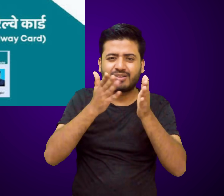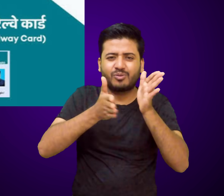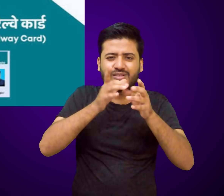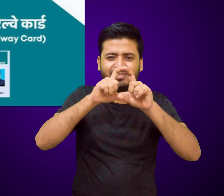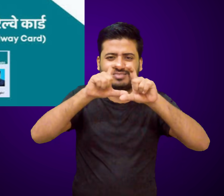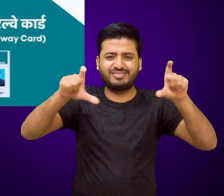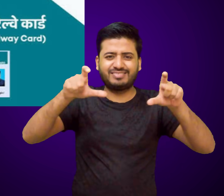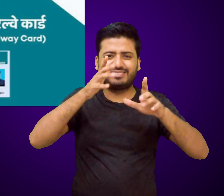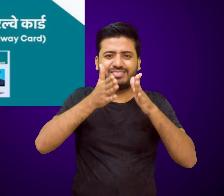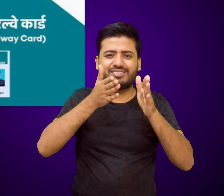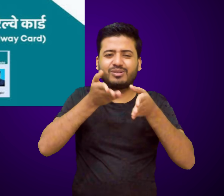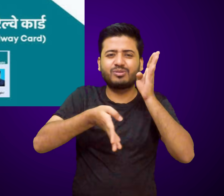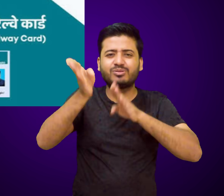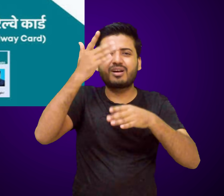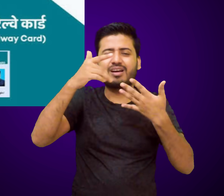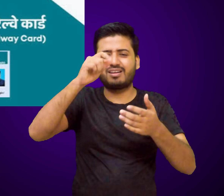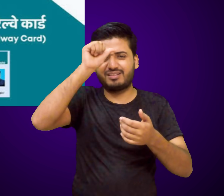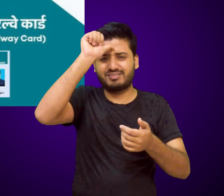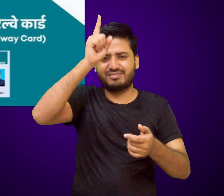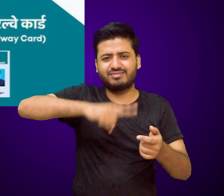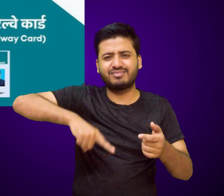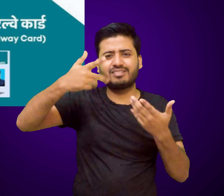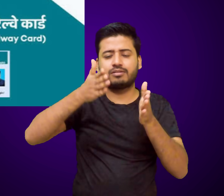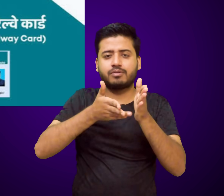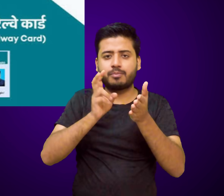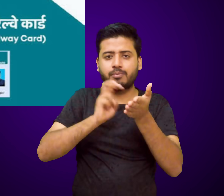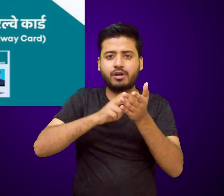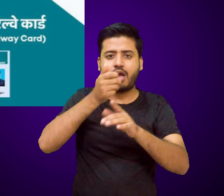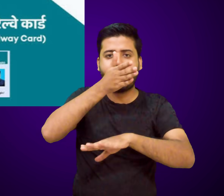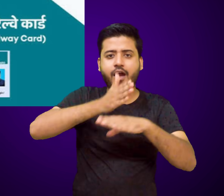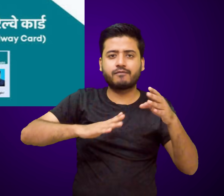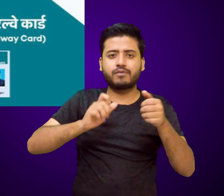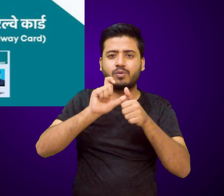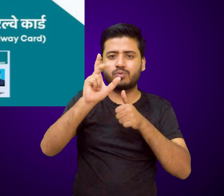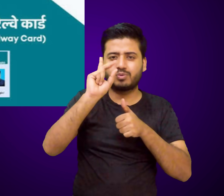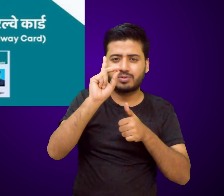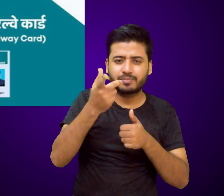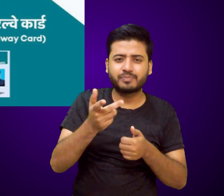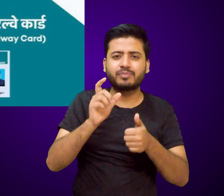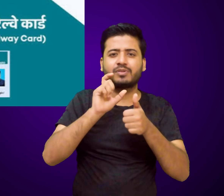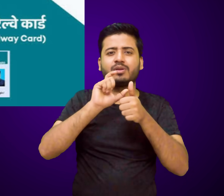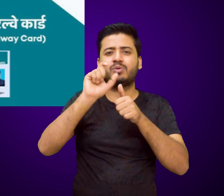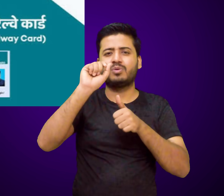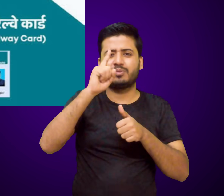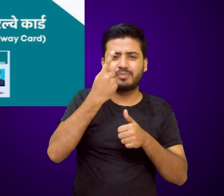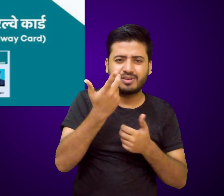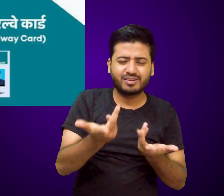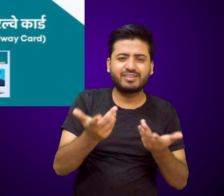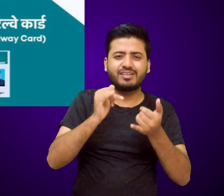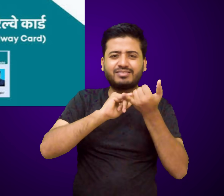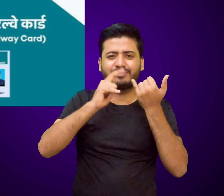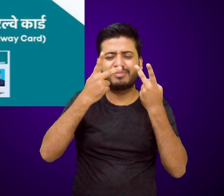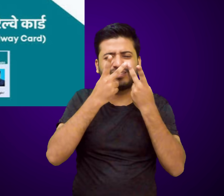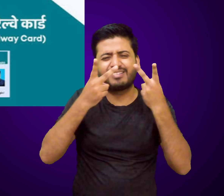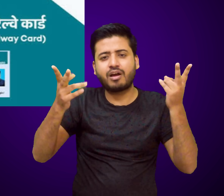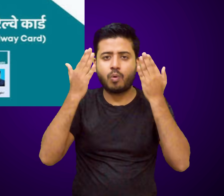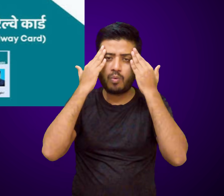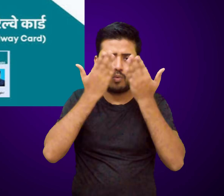the disability certificate, are missing or incorrectly uploaded. Mismatch of information. Discrepancies between the